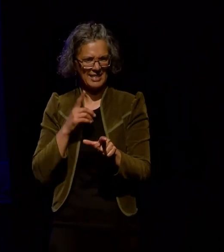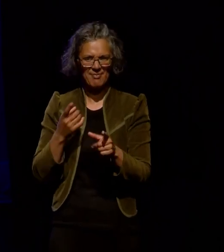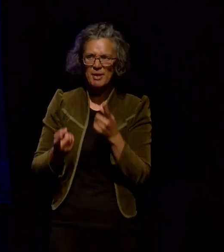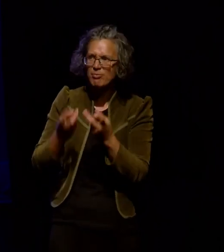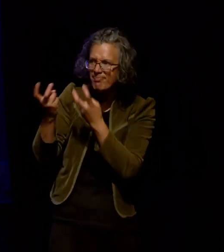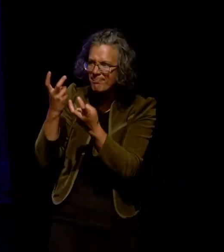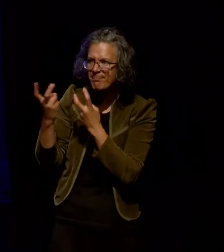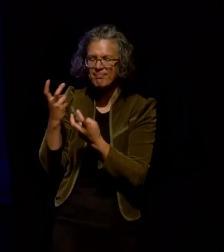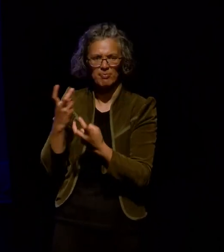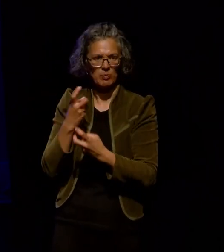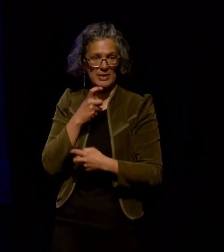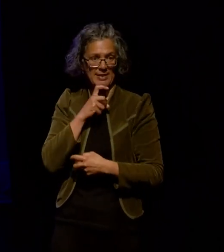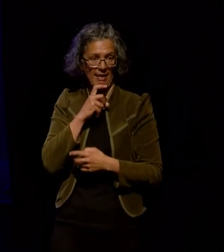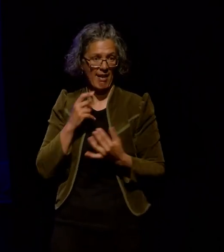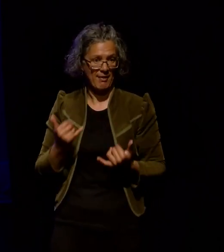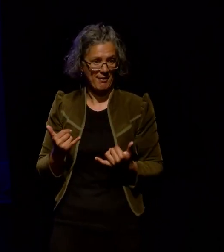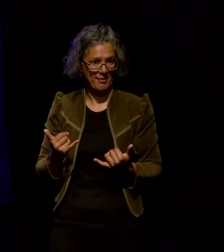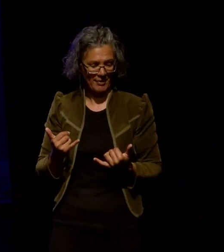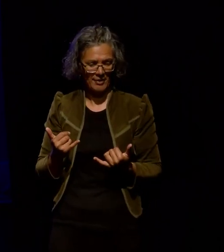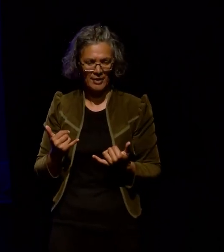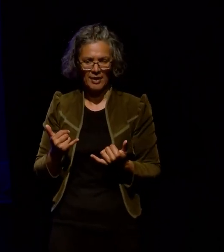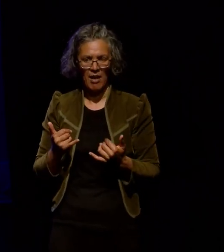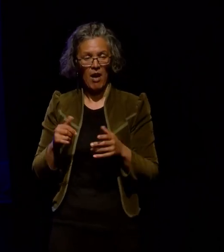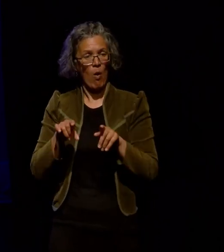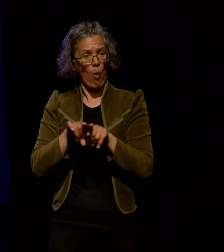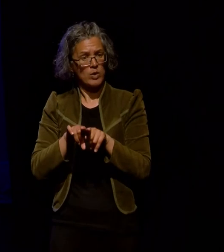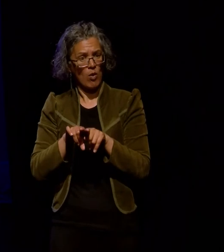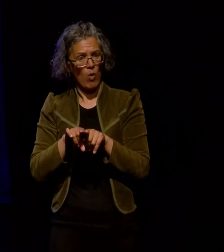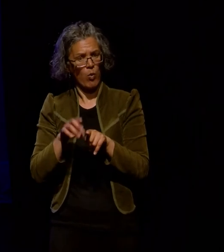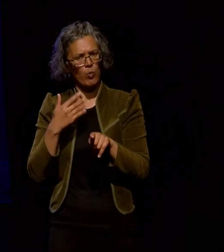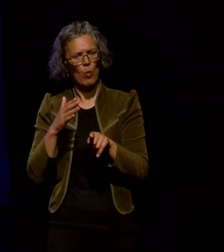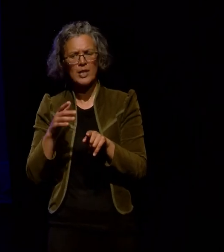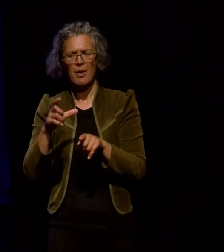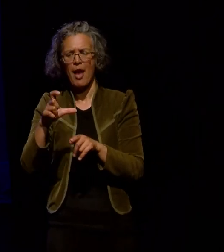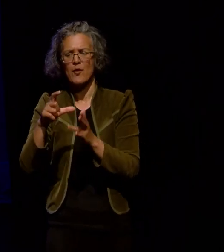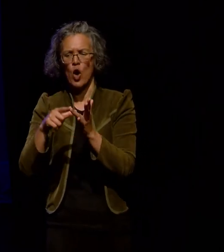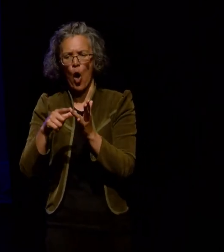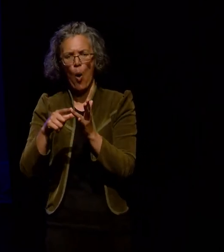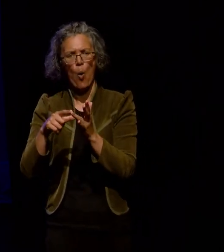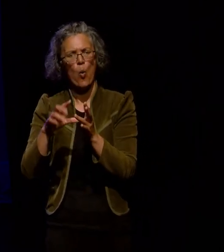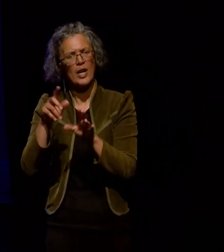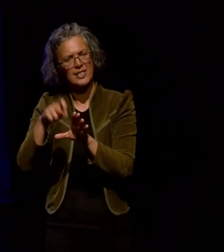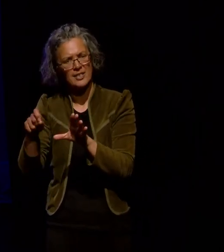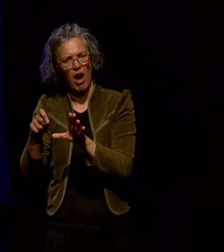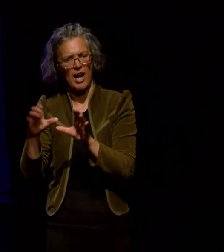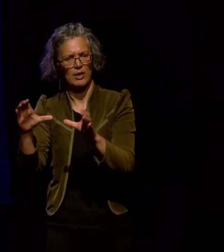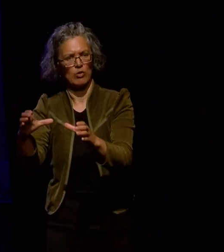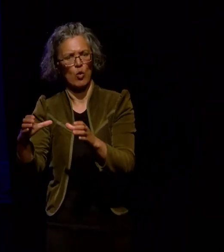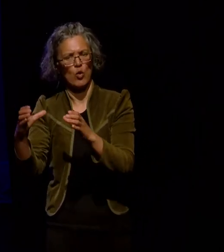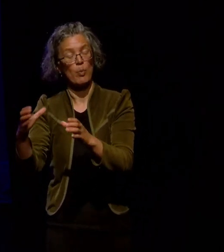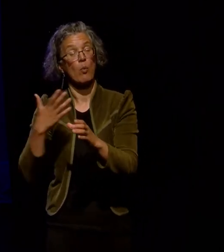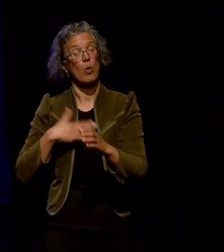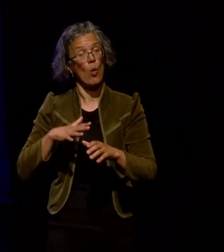it as a Pacific project. We're also in the process of establishing a co-design group from around the region with a focus on Pacific